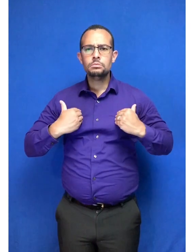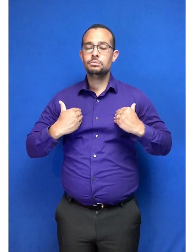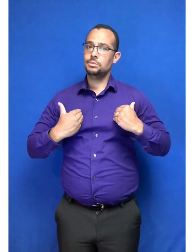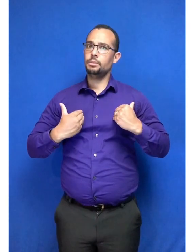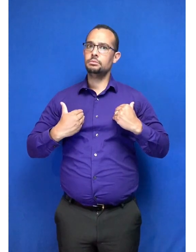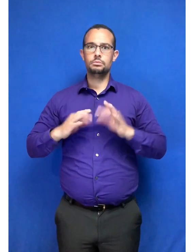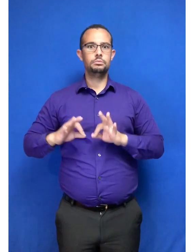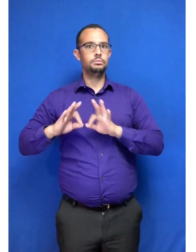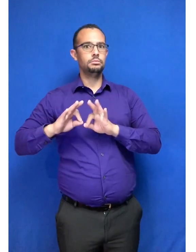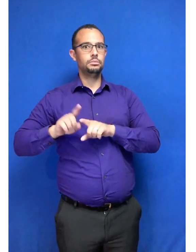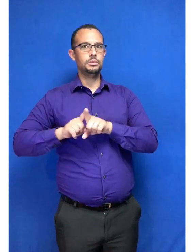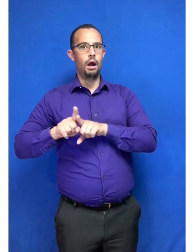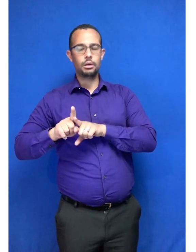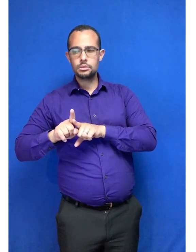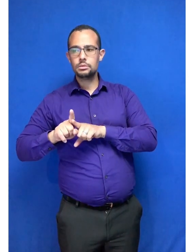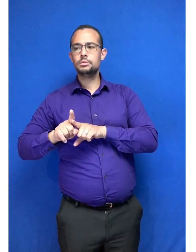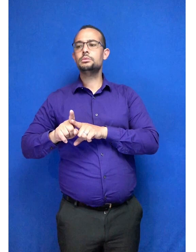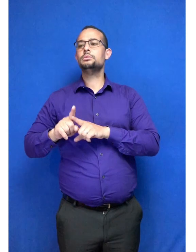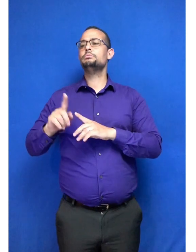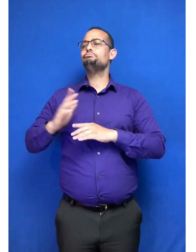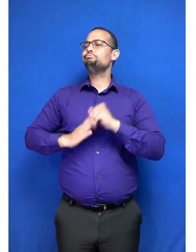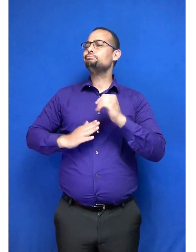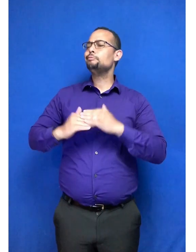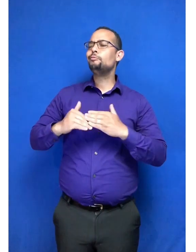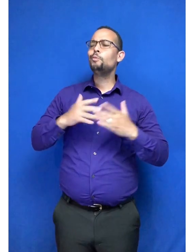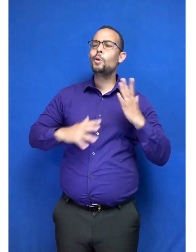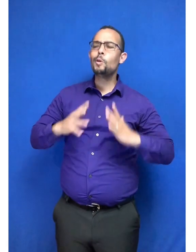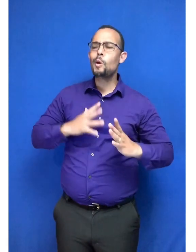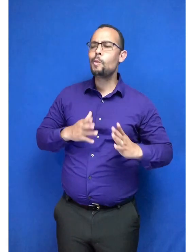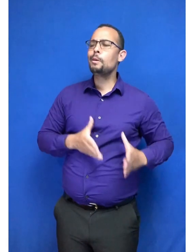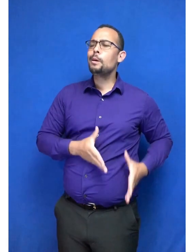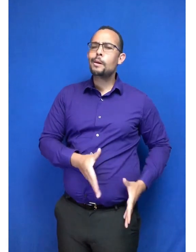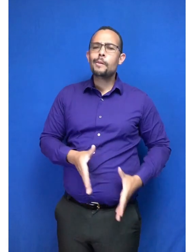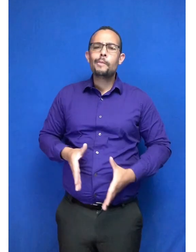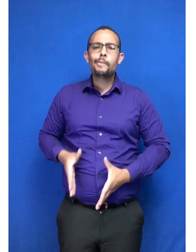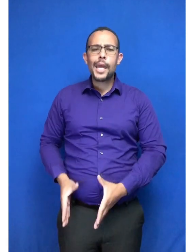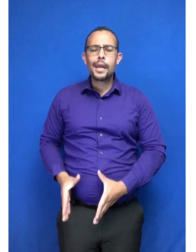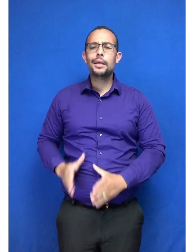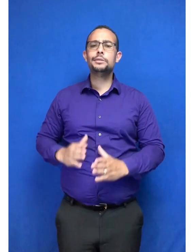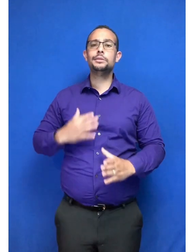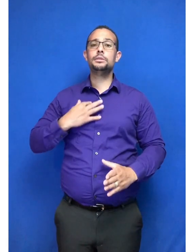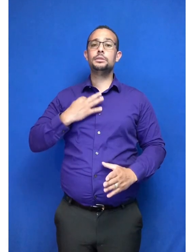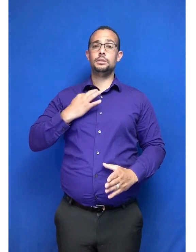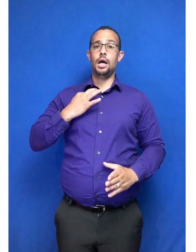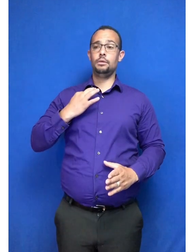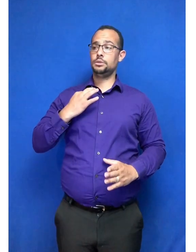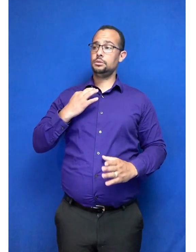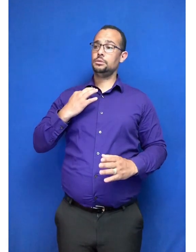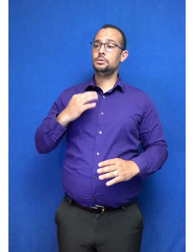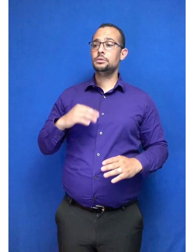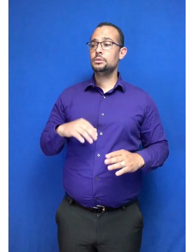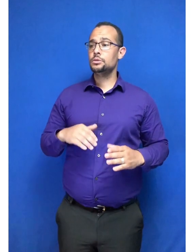dry. Comfortable clothing, pants, tops, shirts, solid shoes. So sneakers and hiking boots are good